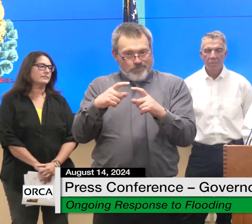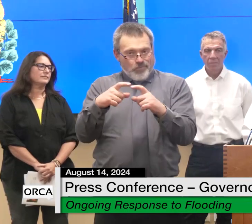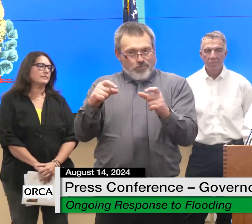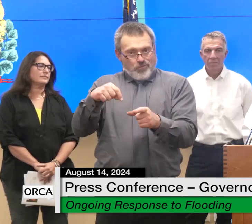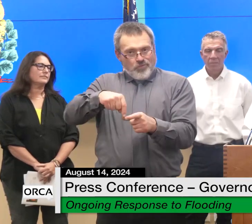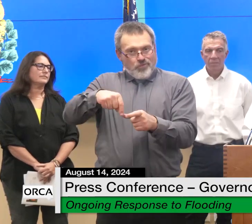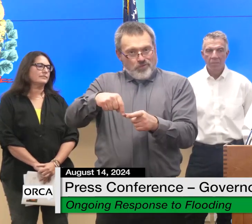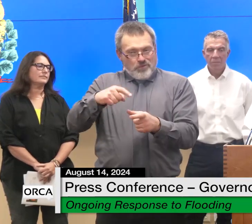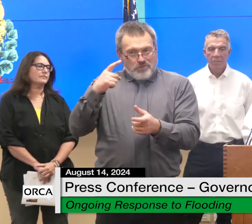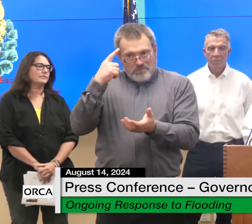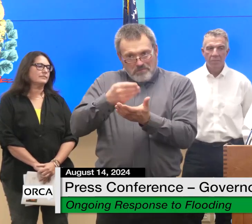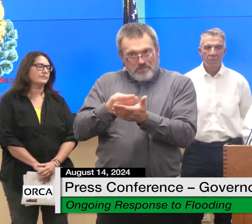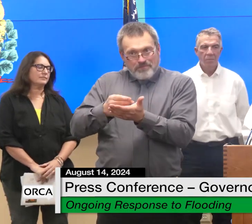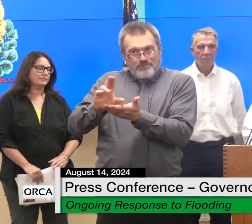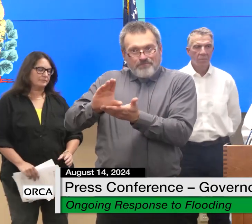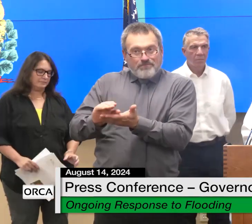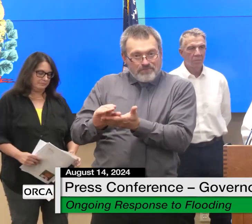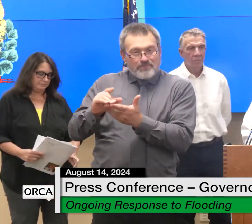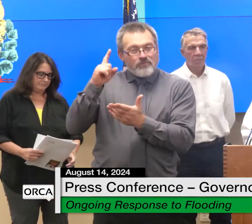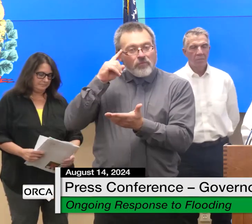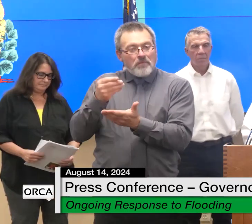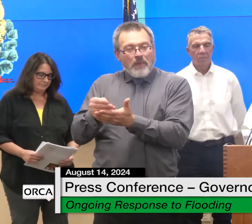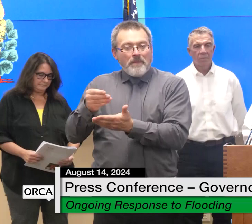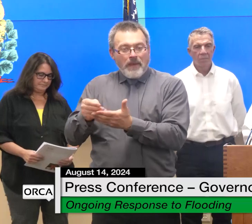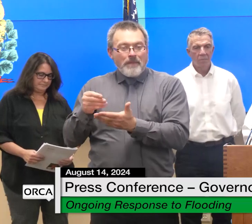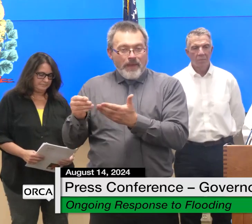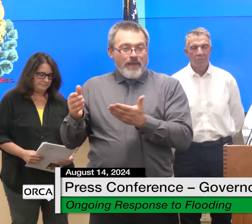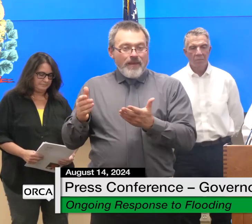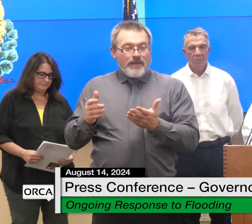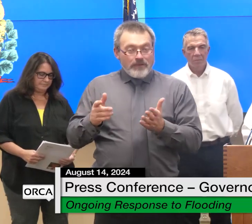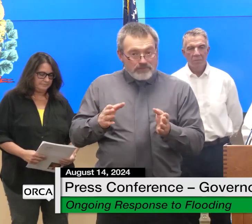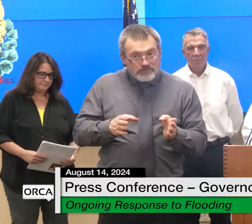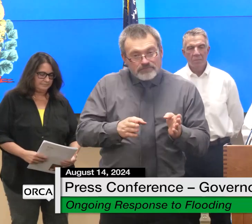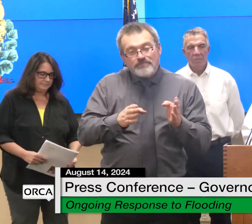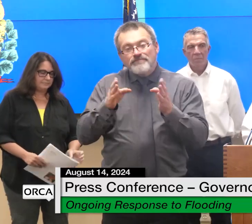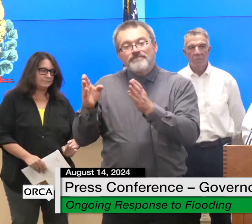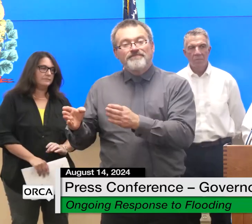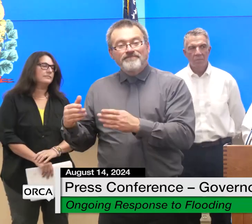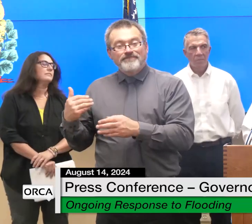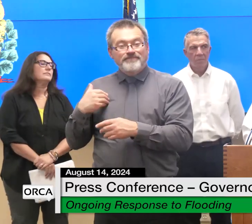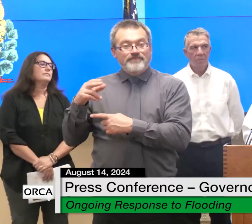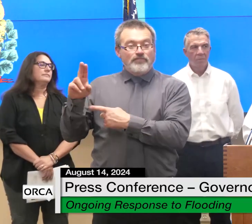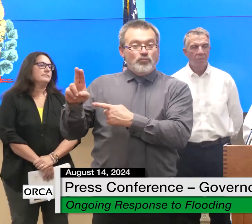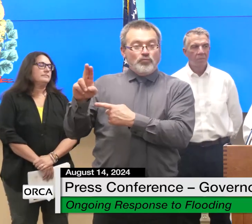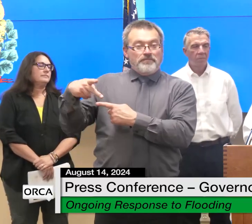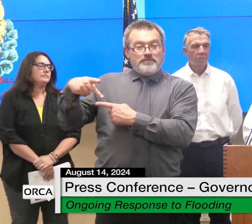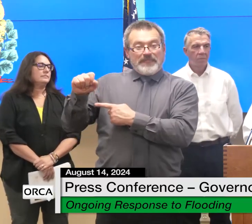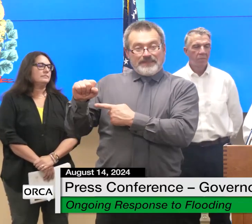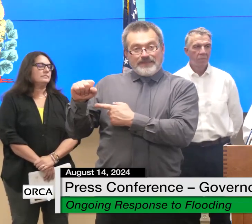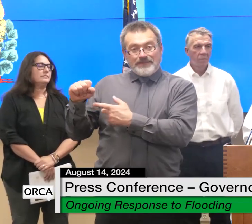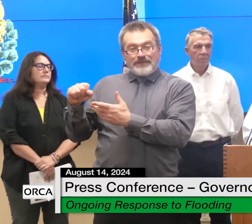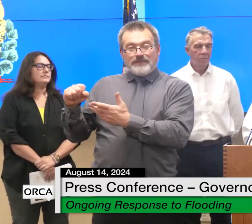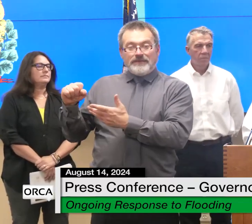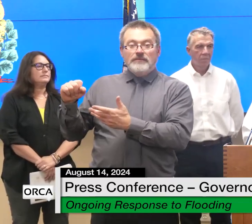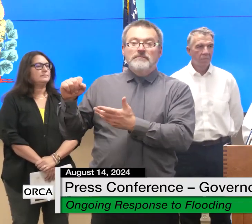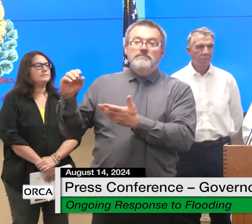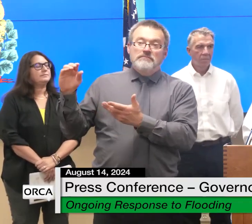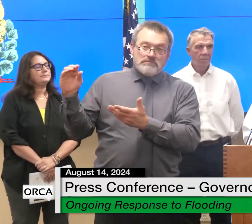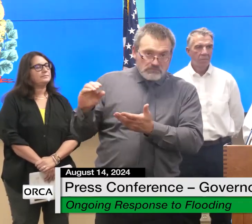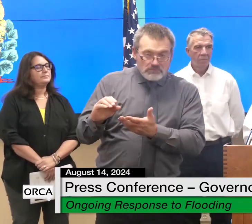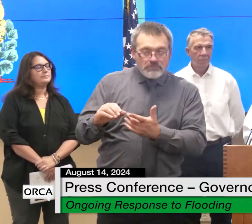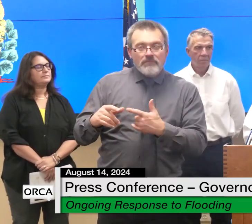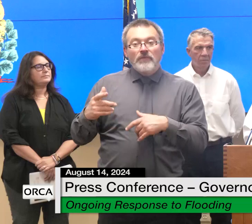financial gift, as well as Catholic Charities and their financial gift. Thank you to all these organizations for their support,